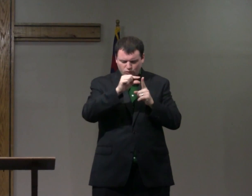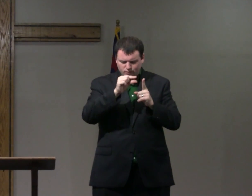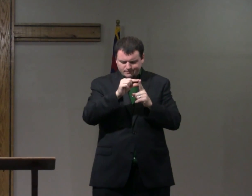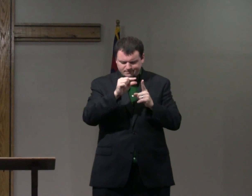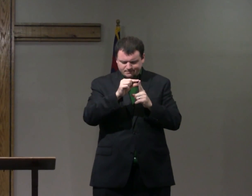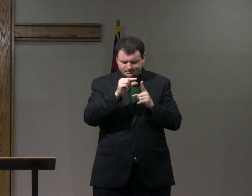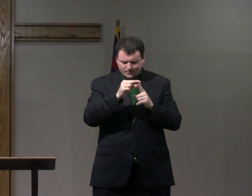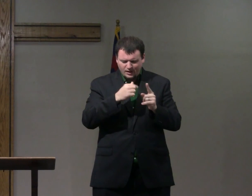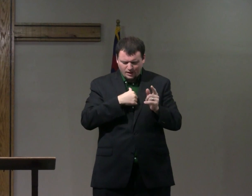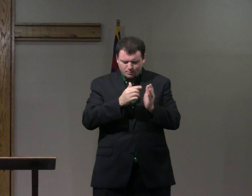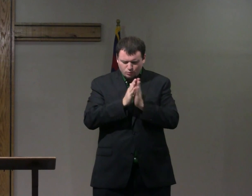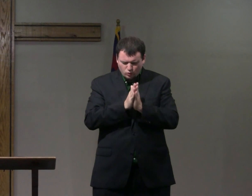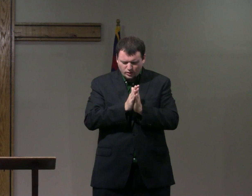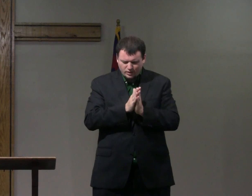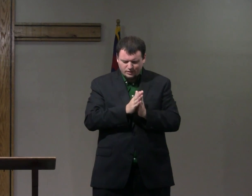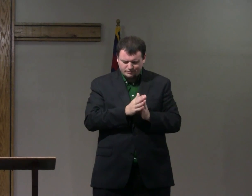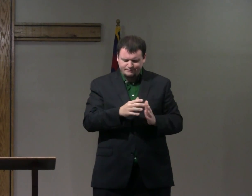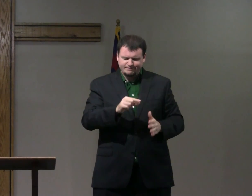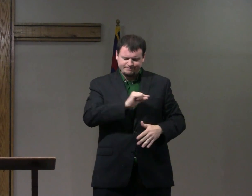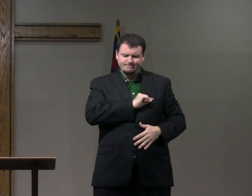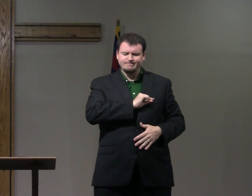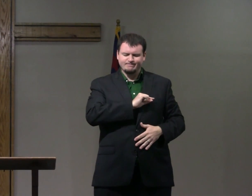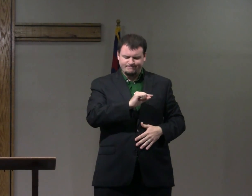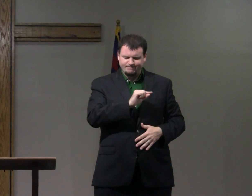Father in heaven, we thank you for your word.